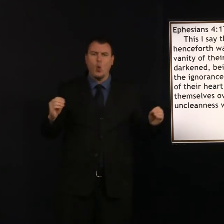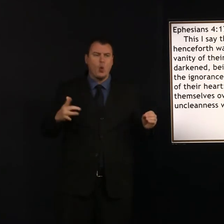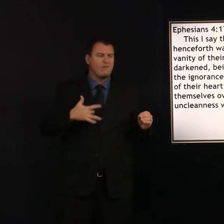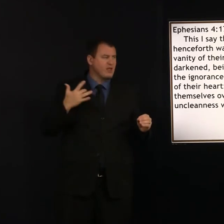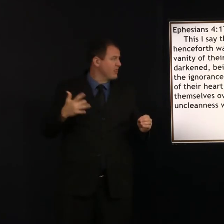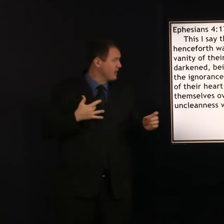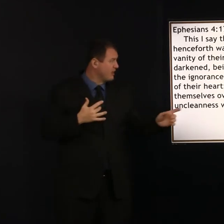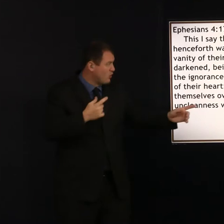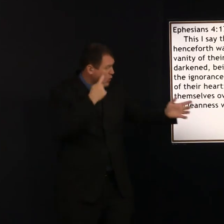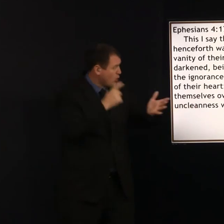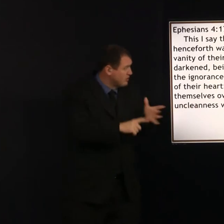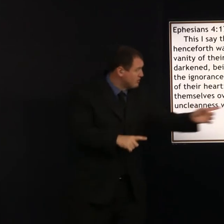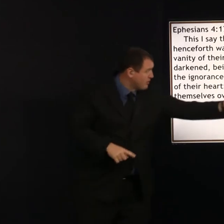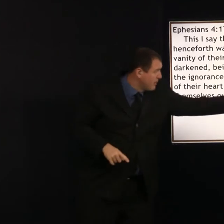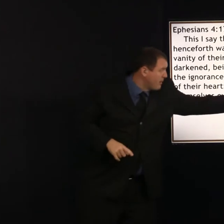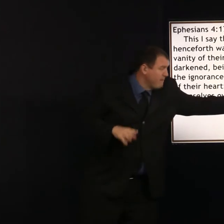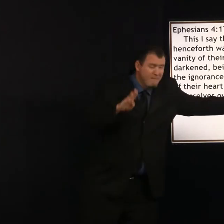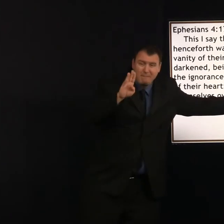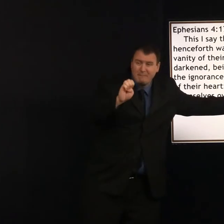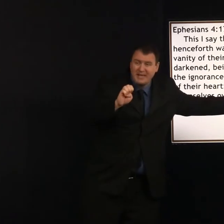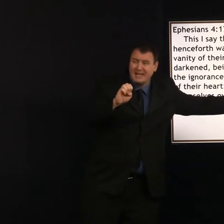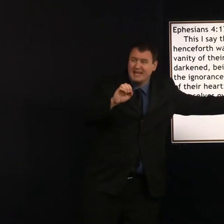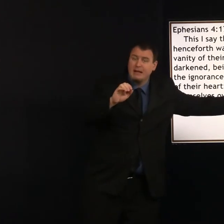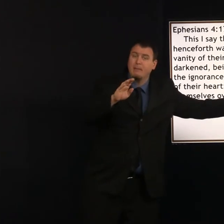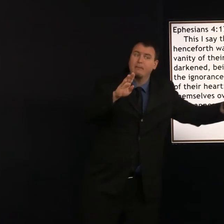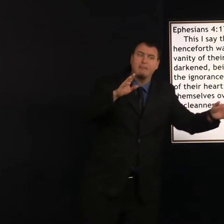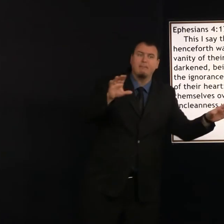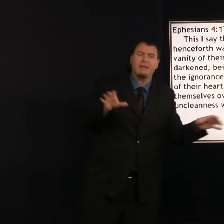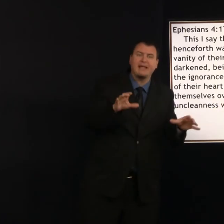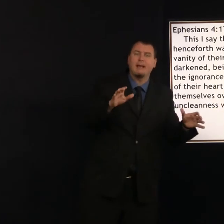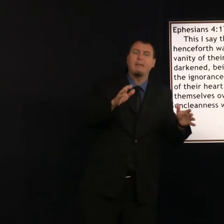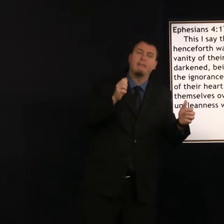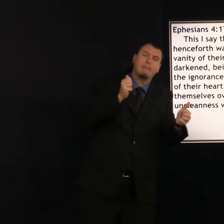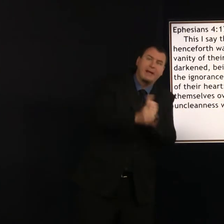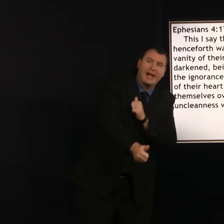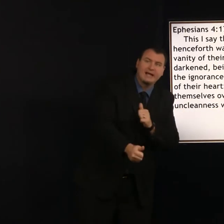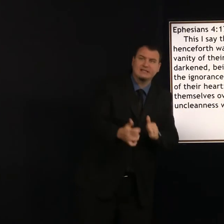Being past feeling, they have no feeling.